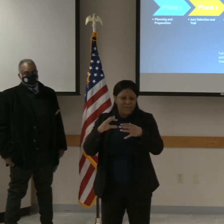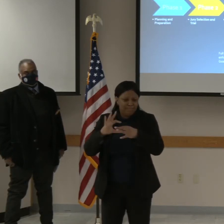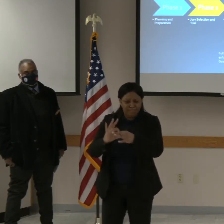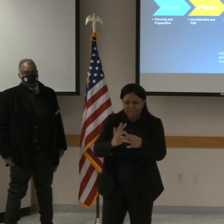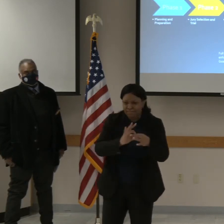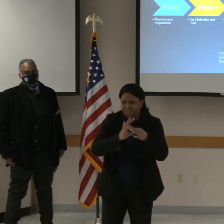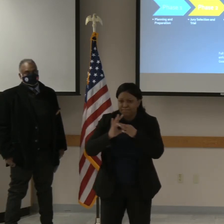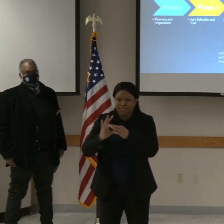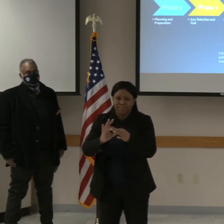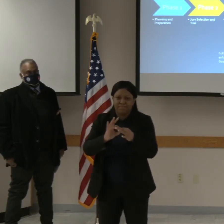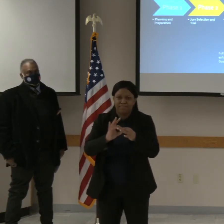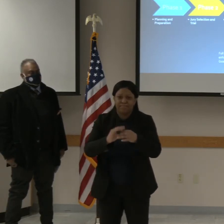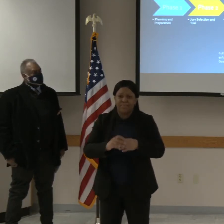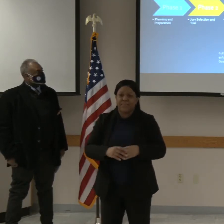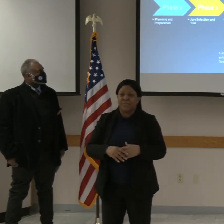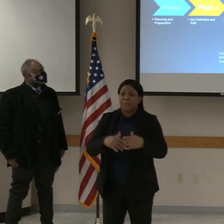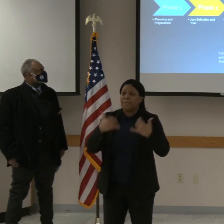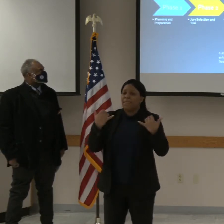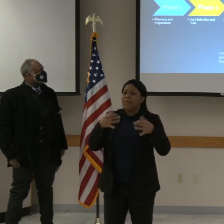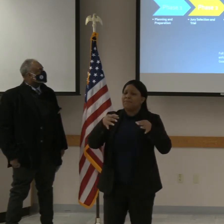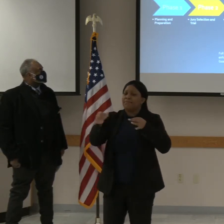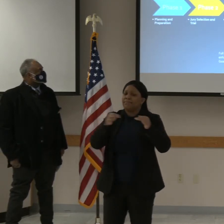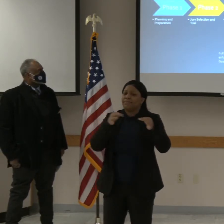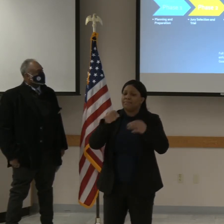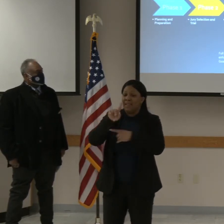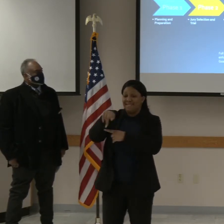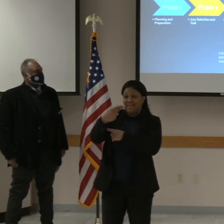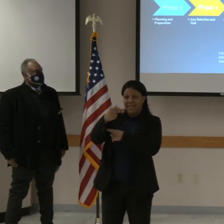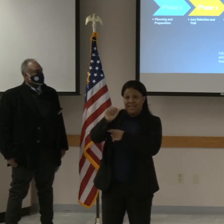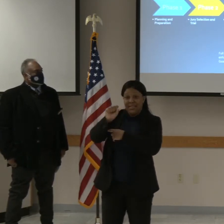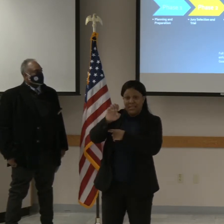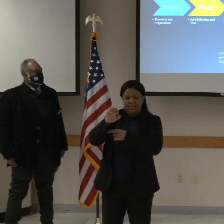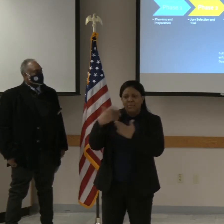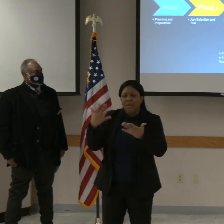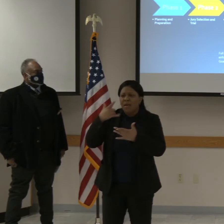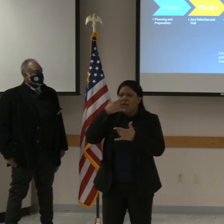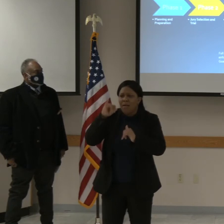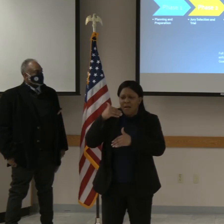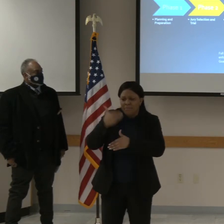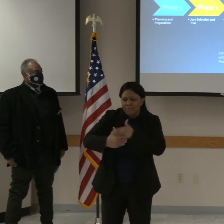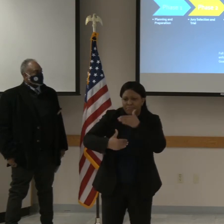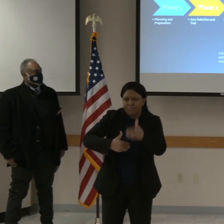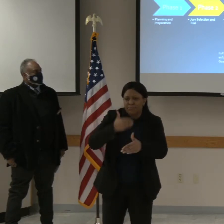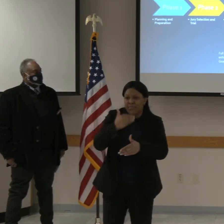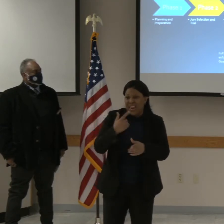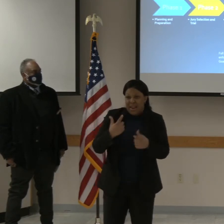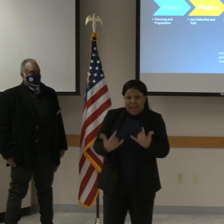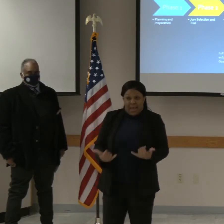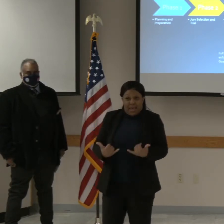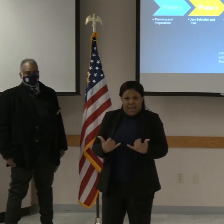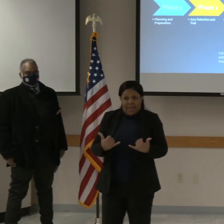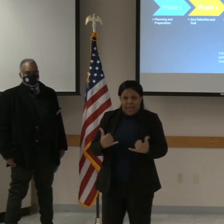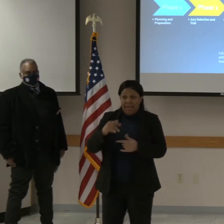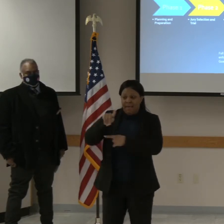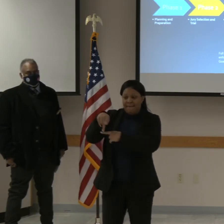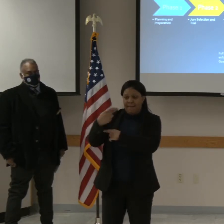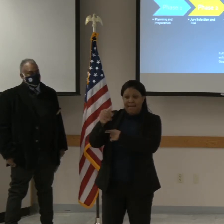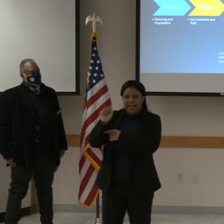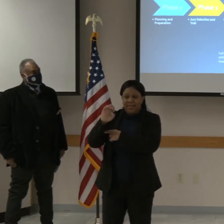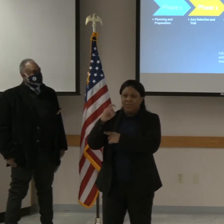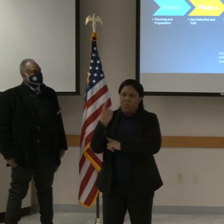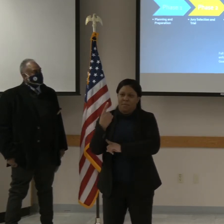We're in phase one right now, which is the planning and preparation phase prior to the jury selection beginning.